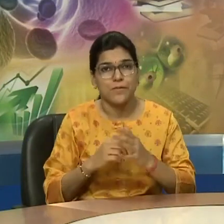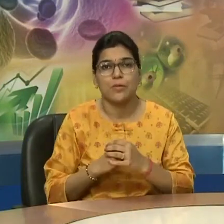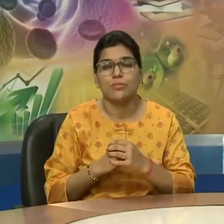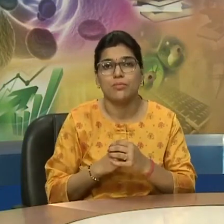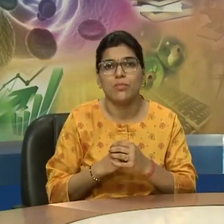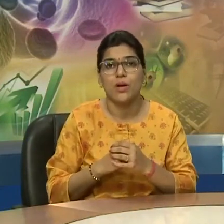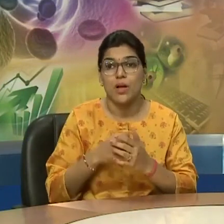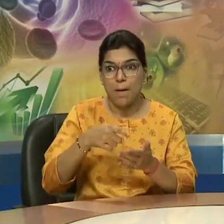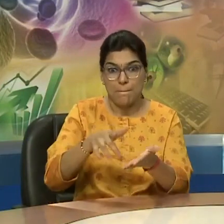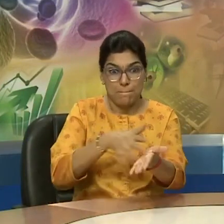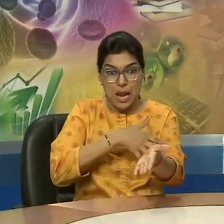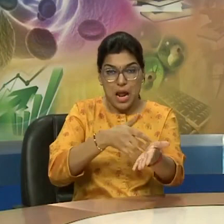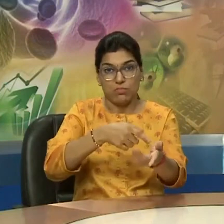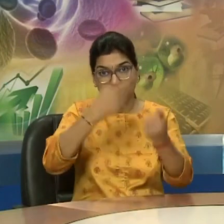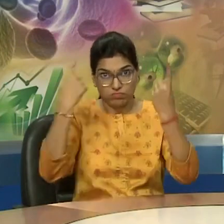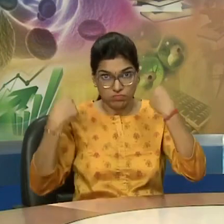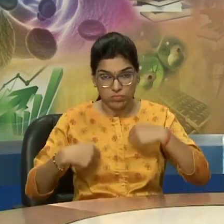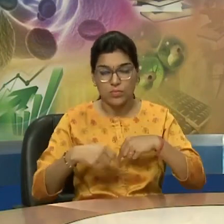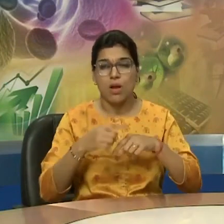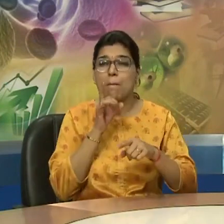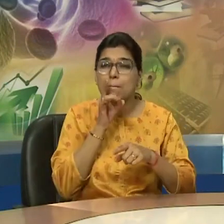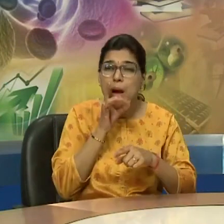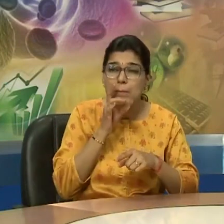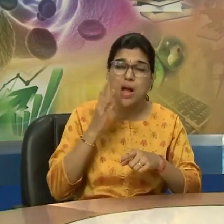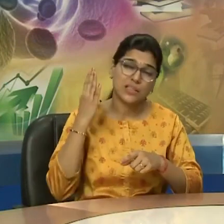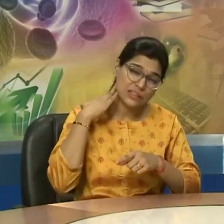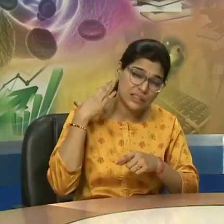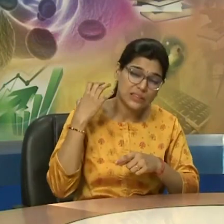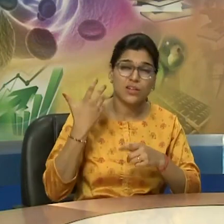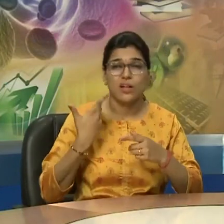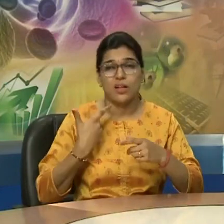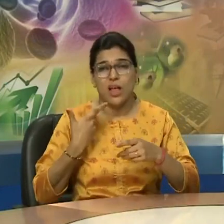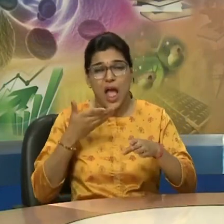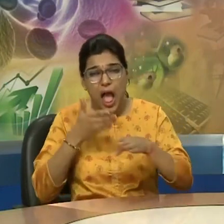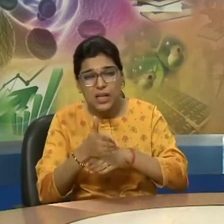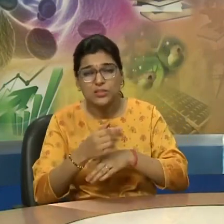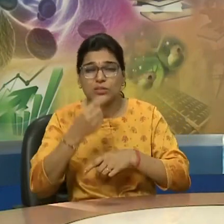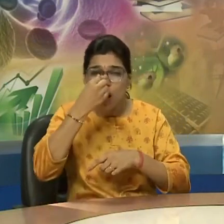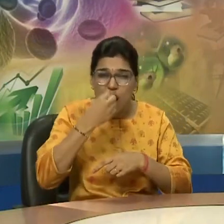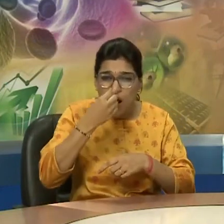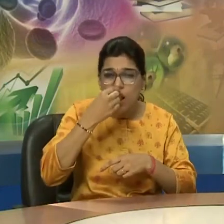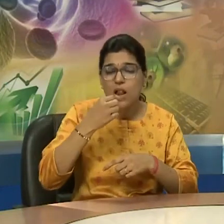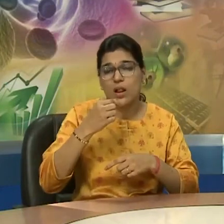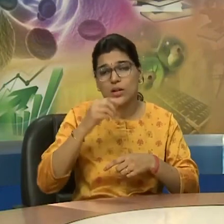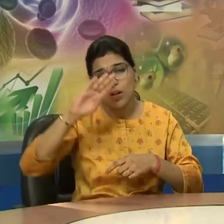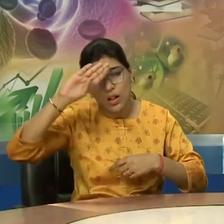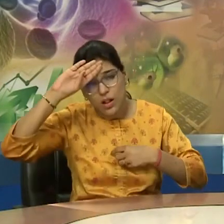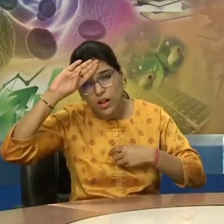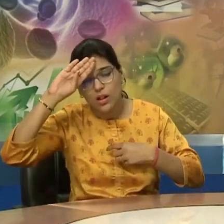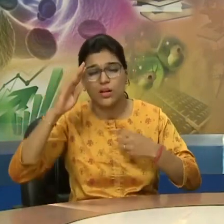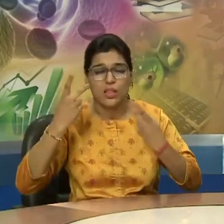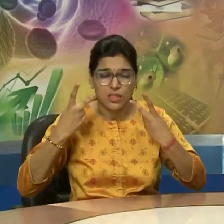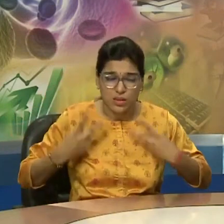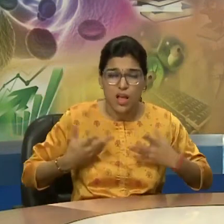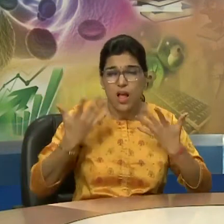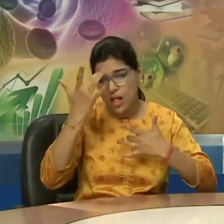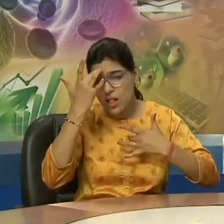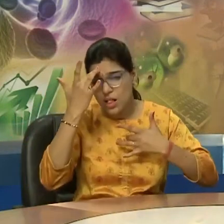Thanks once again to the neem juice that I drink. It purifies the blood and